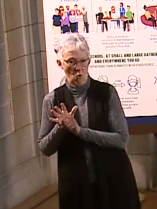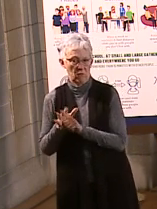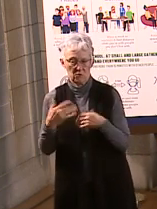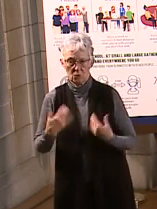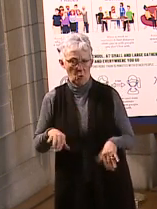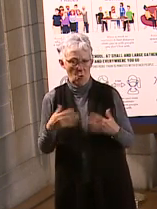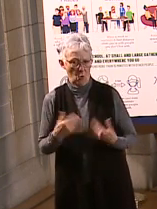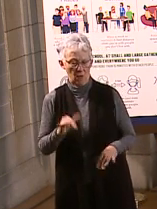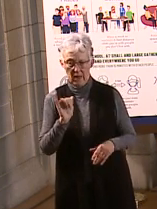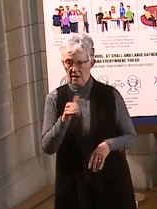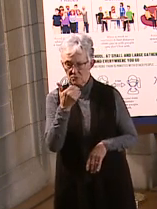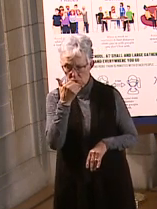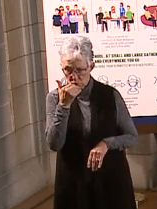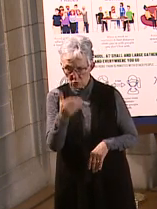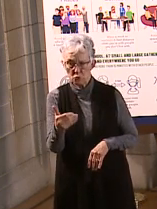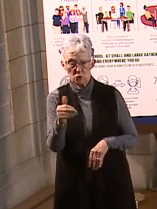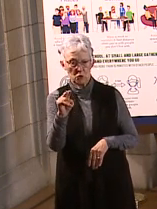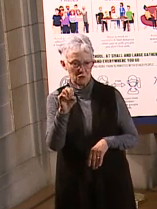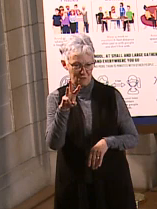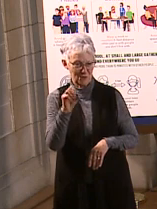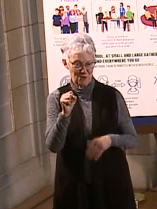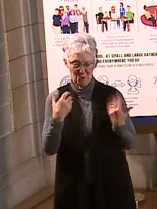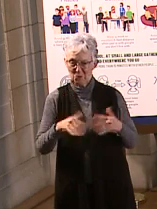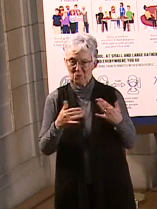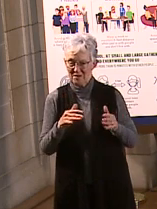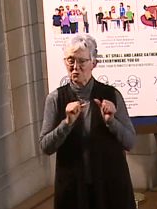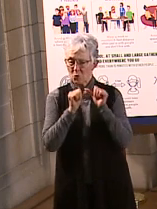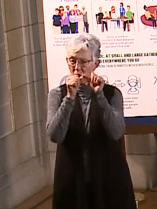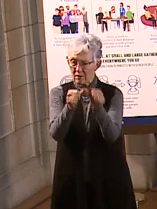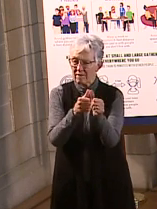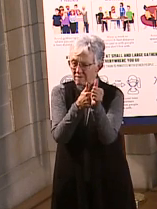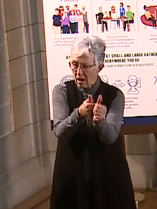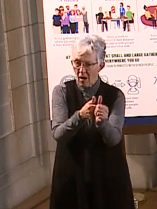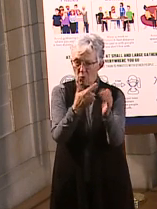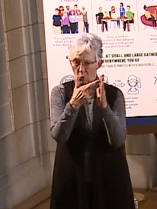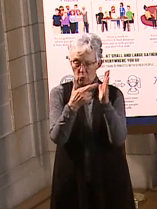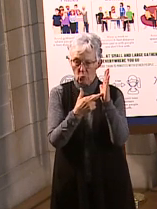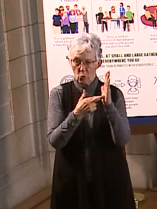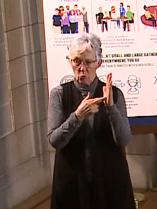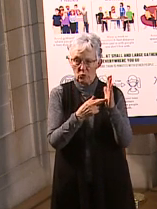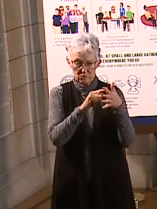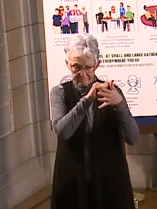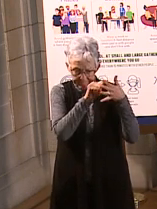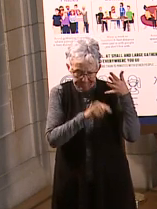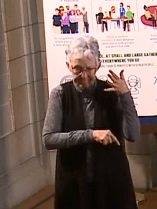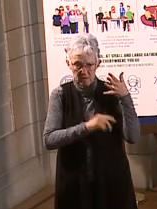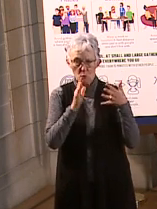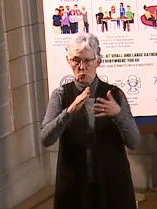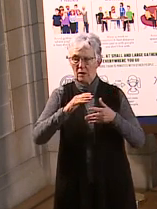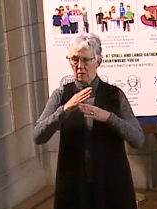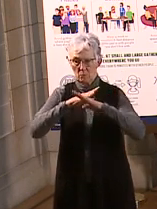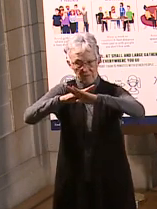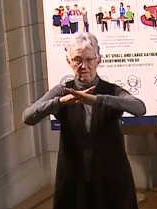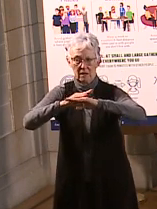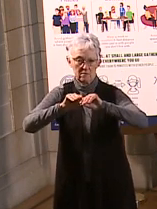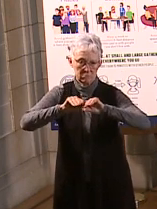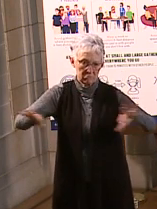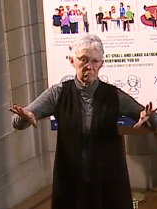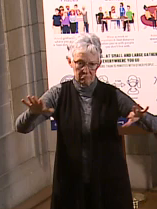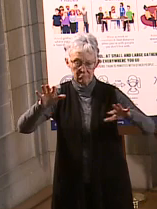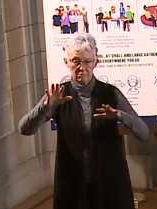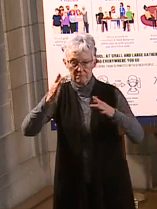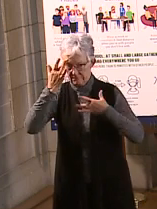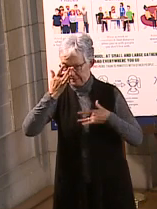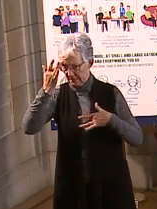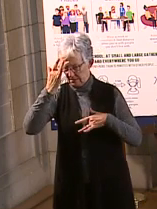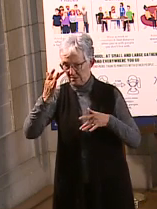So good news there. Continue to use these tools to be able to slow down the spread of the virus so that we can continue to preserve our hospital